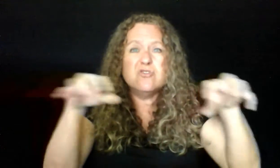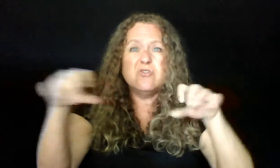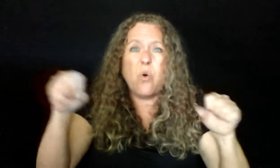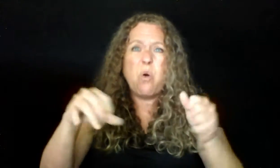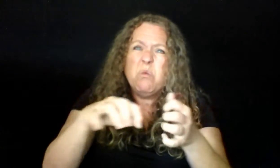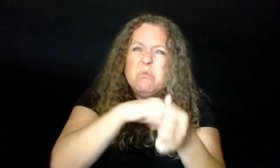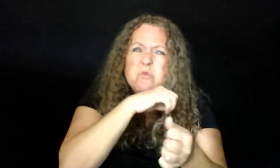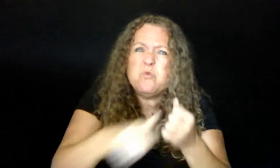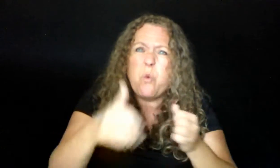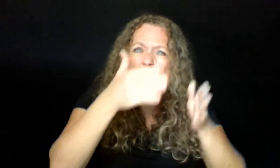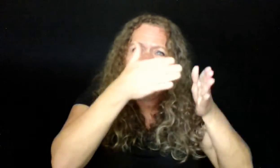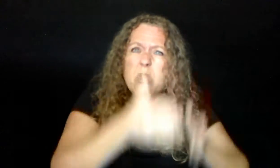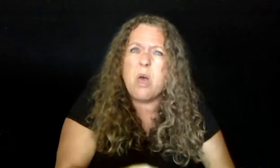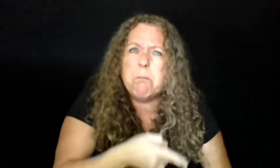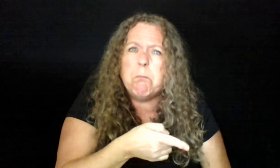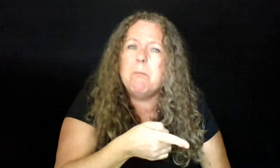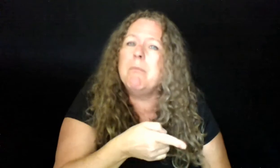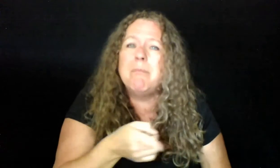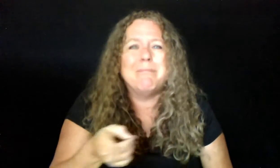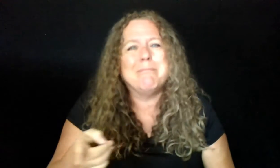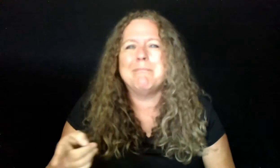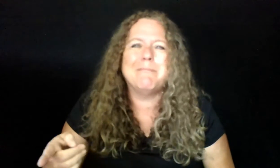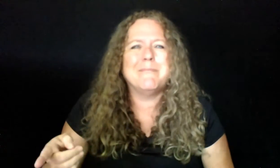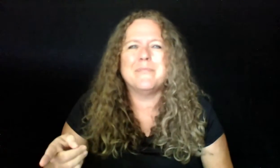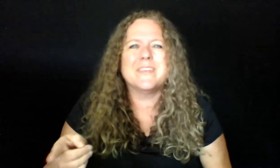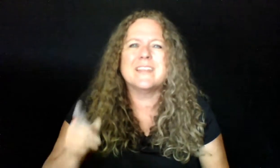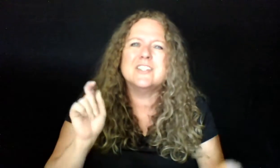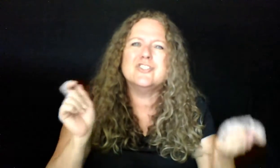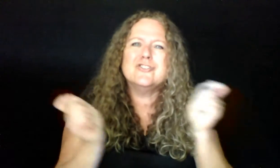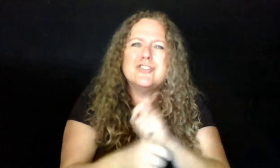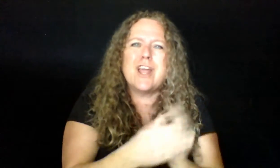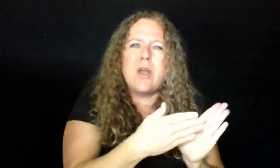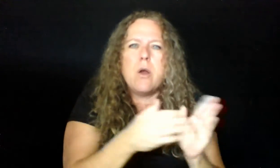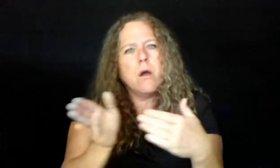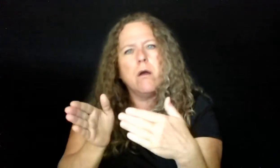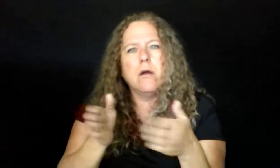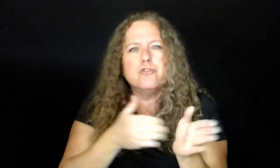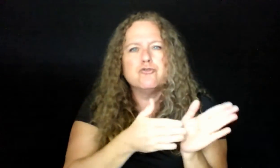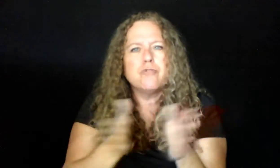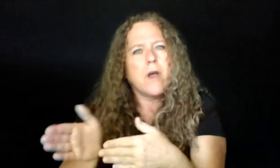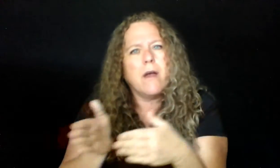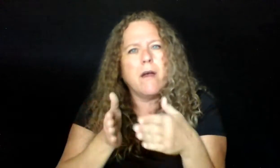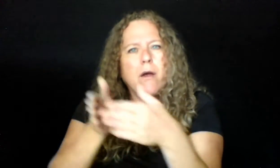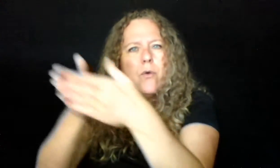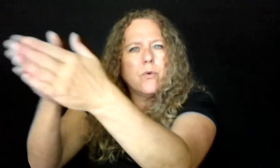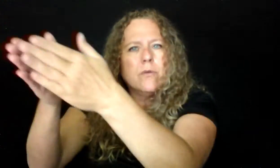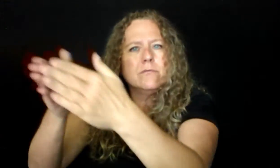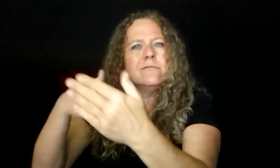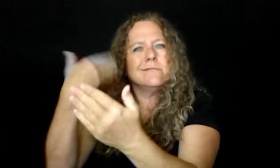correction. They brought them where they were supposed to be. The story that God had written for their